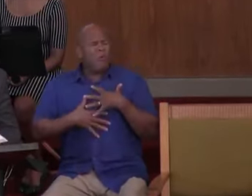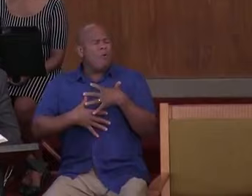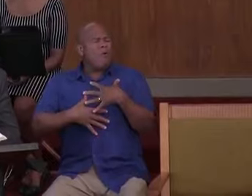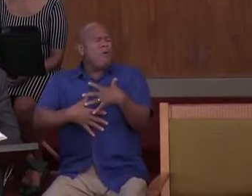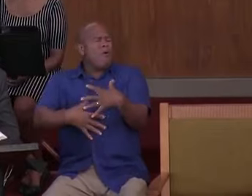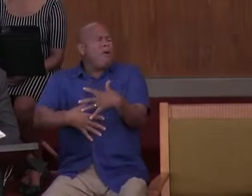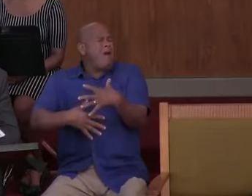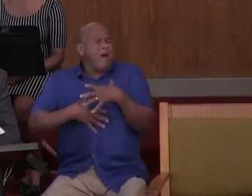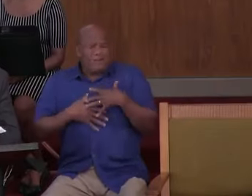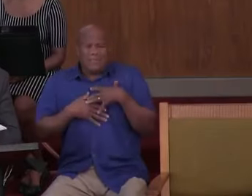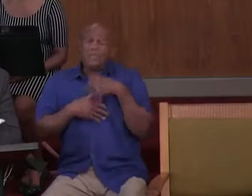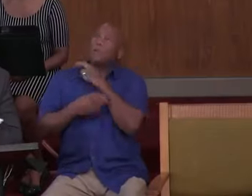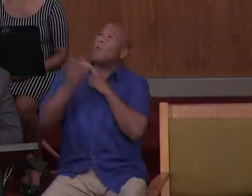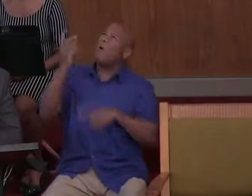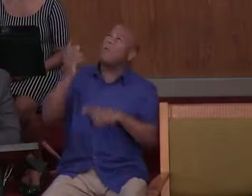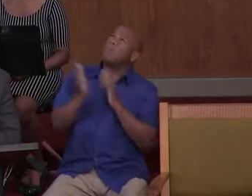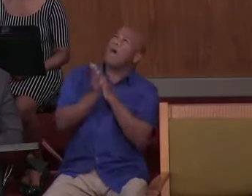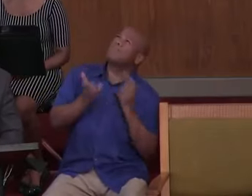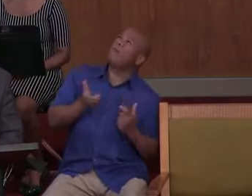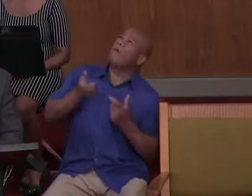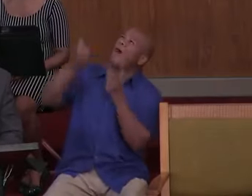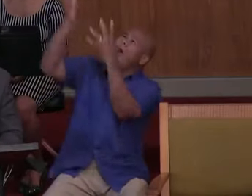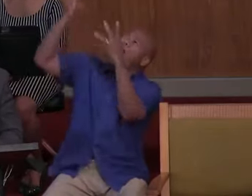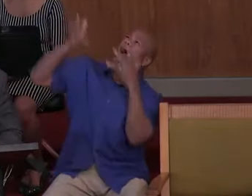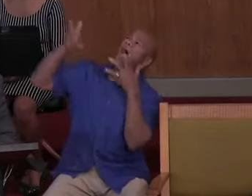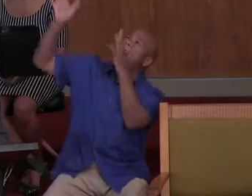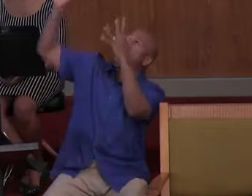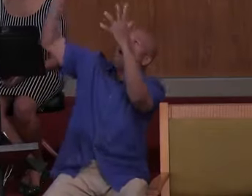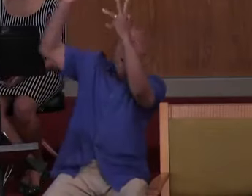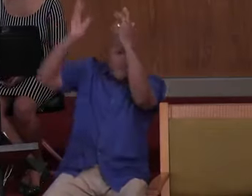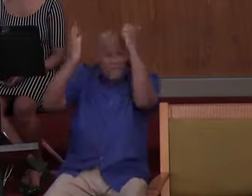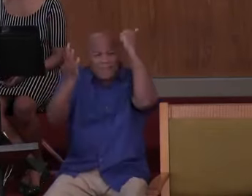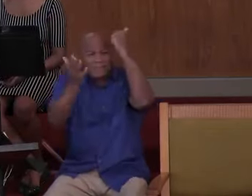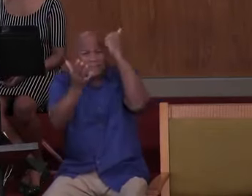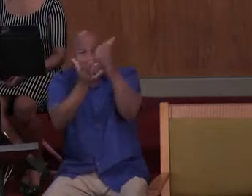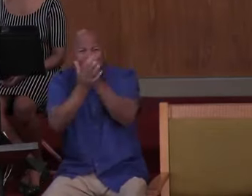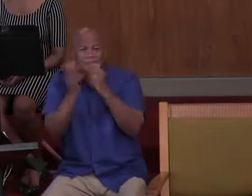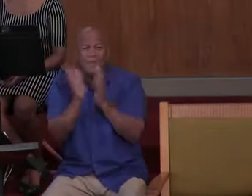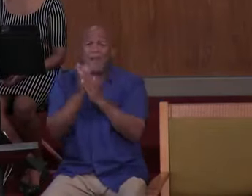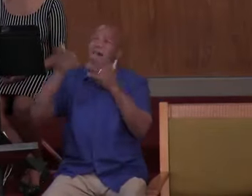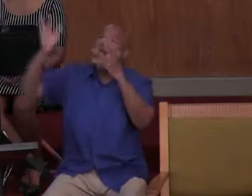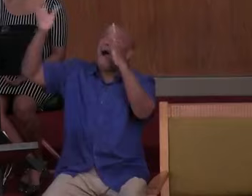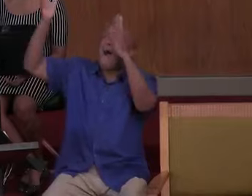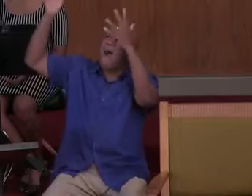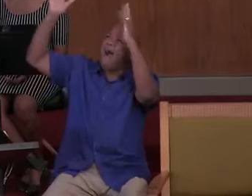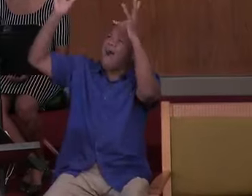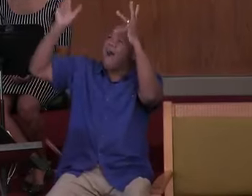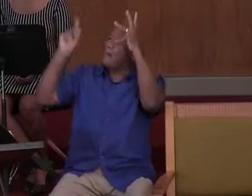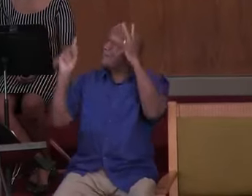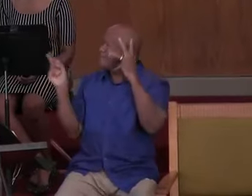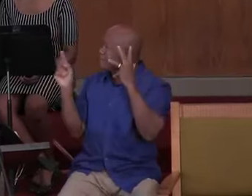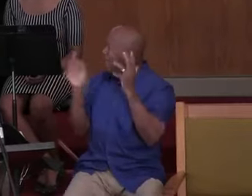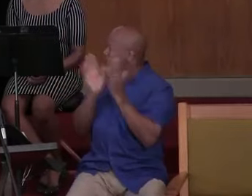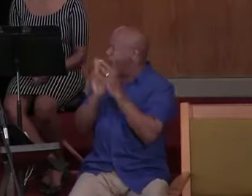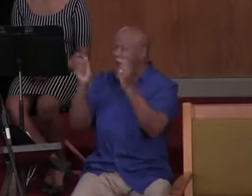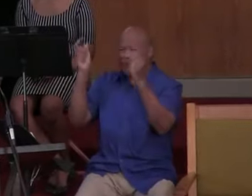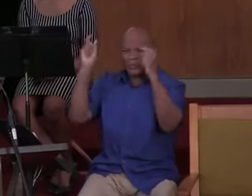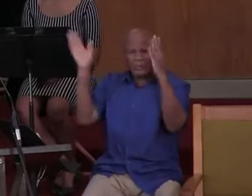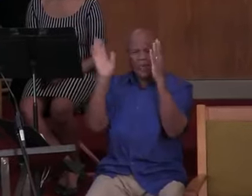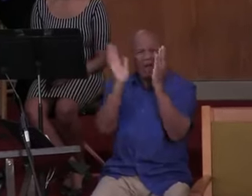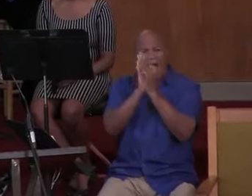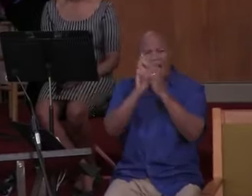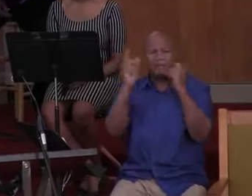Let everything that has breath, praise the Lord. Praise the Lord. Amen? Come on. Hallelujah. Hallelujah, hallelujah,